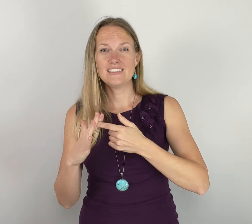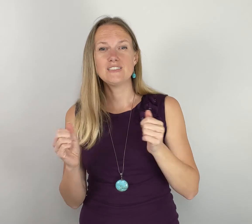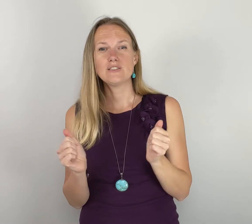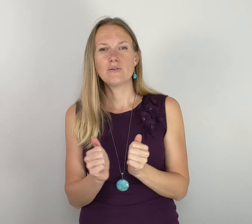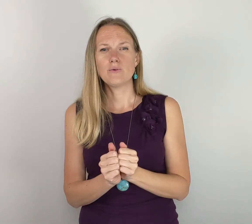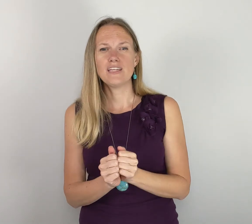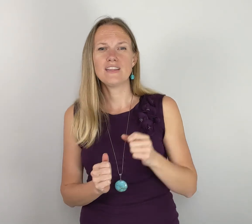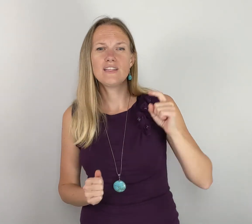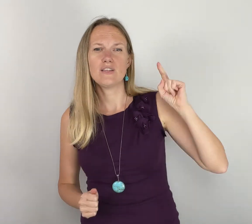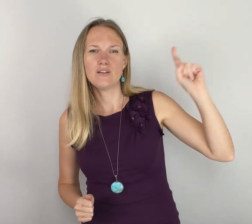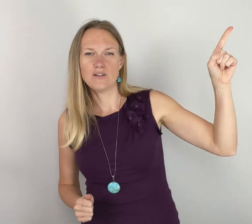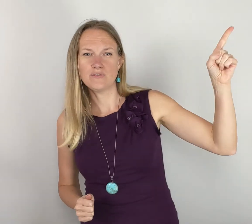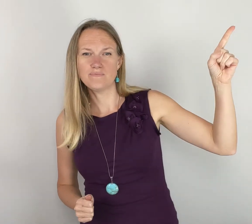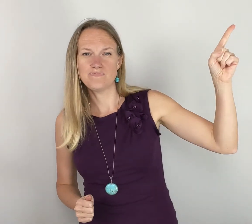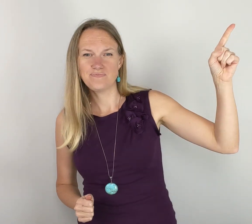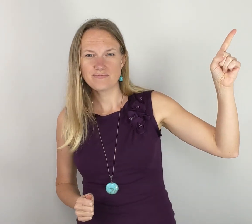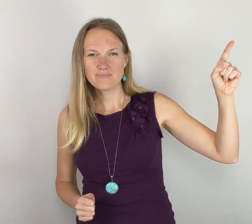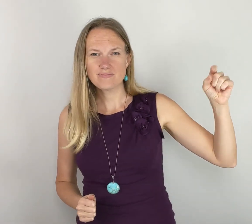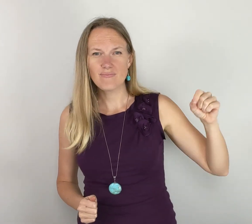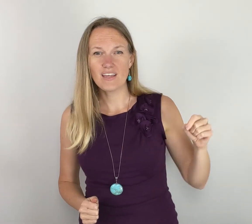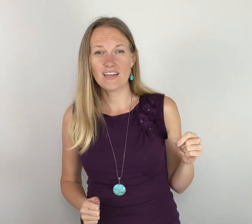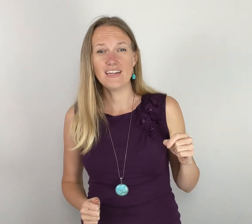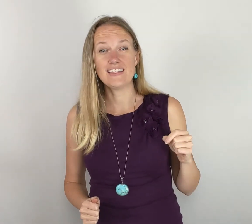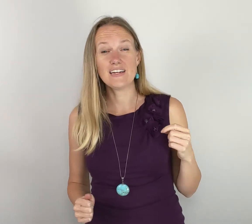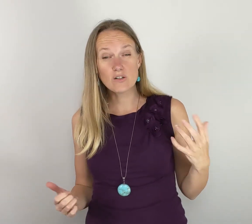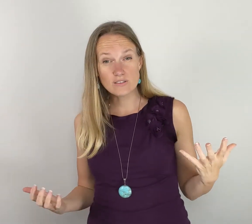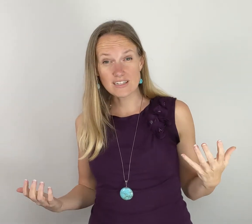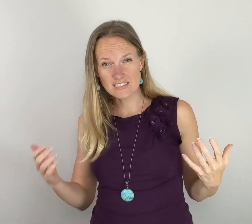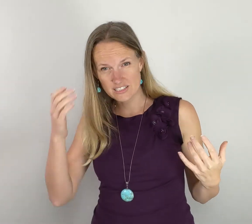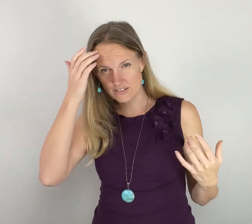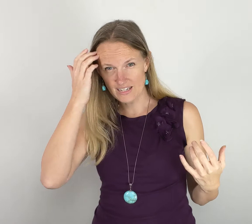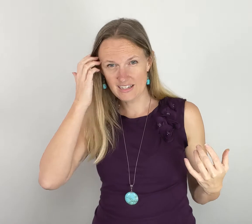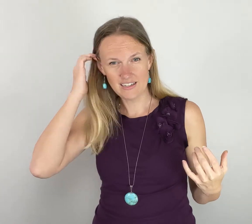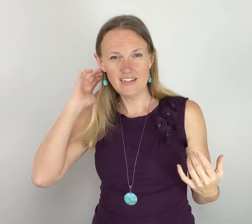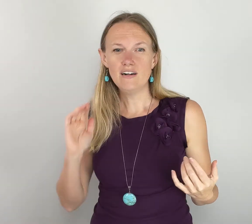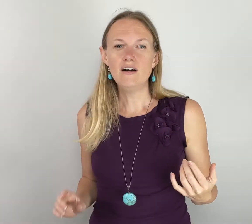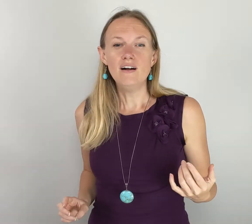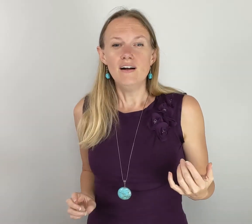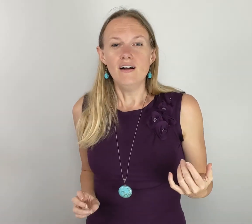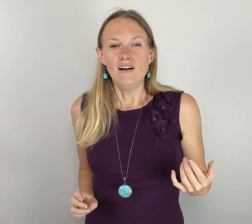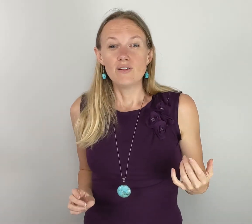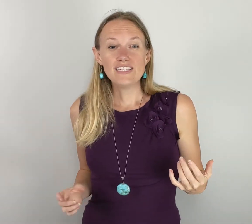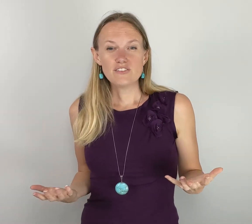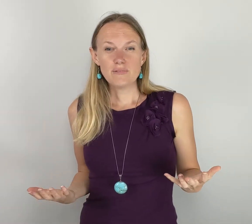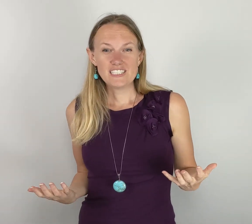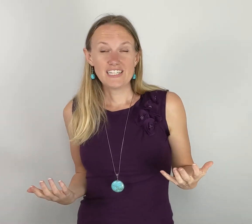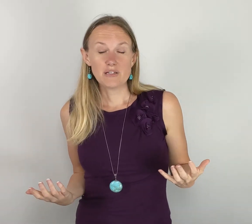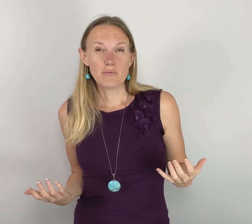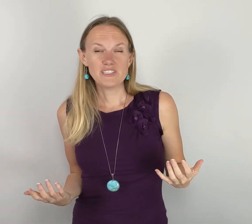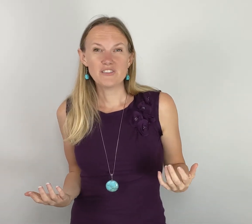begins with you. Okay, and then it goes on to released from my chains, I'm a prisoner no